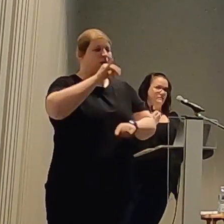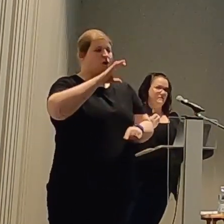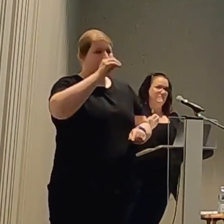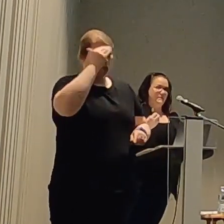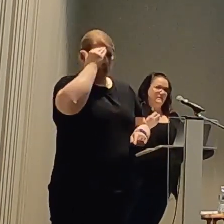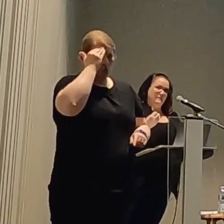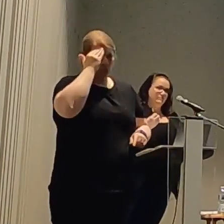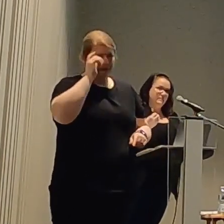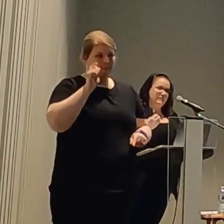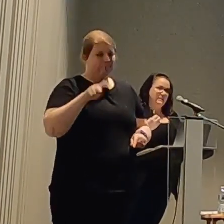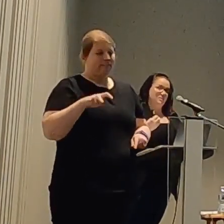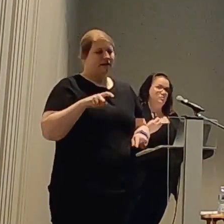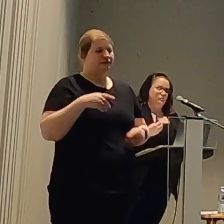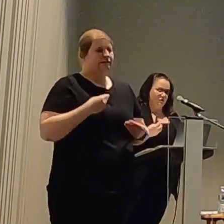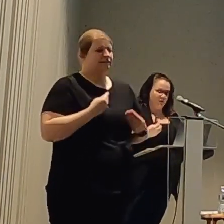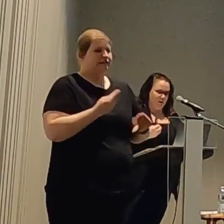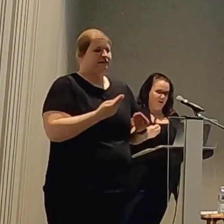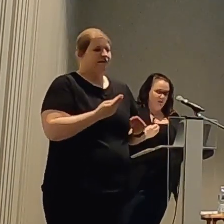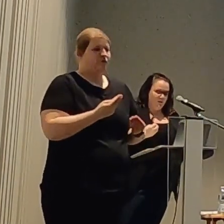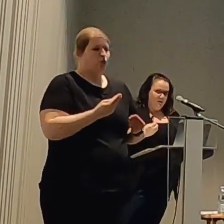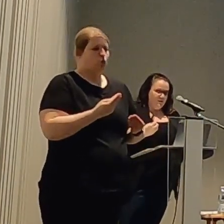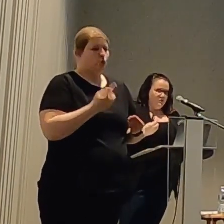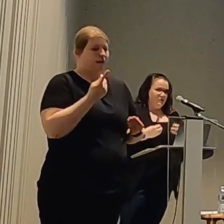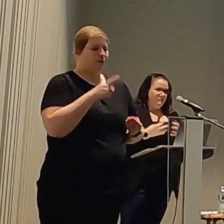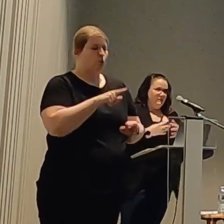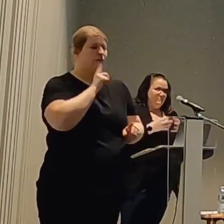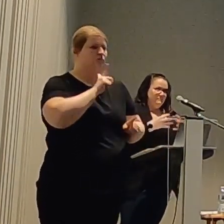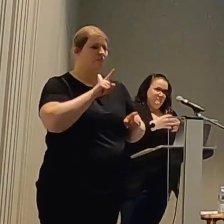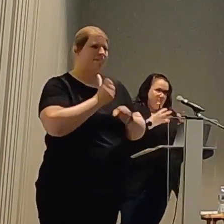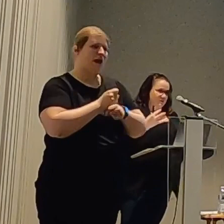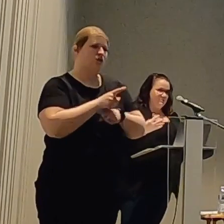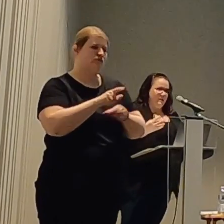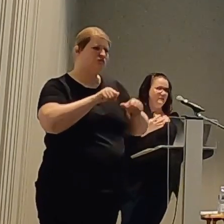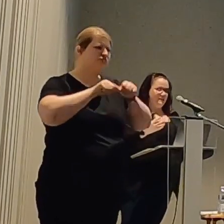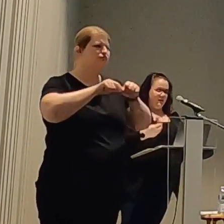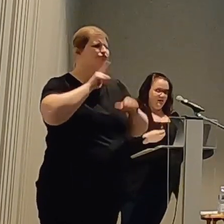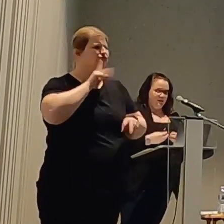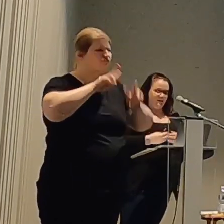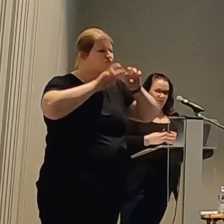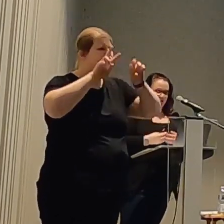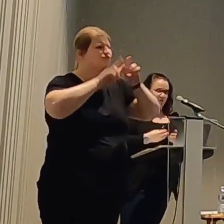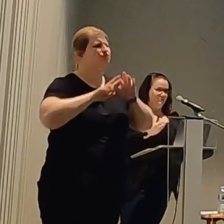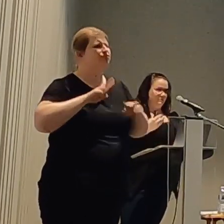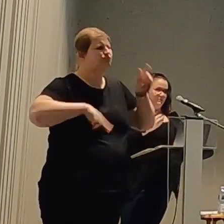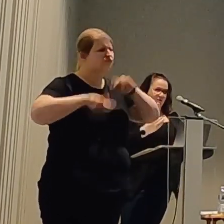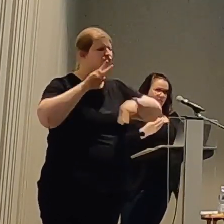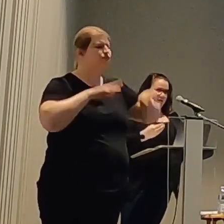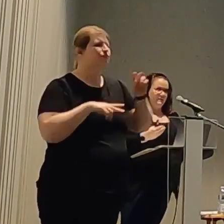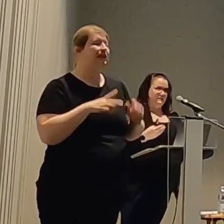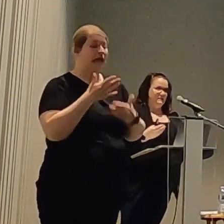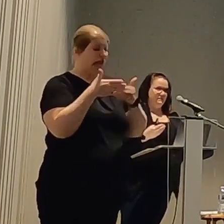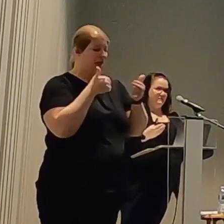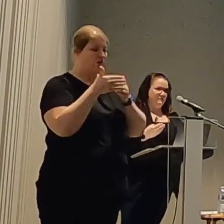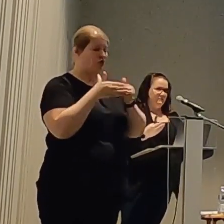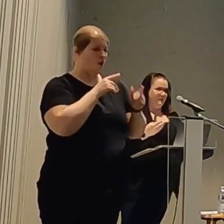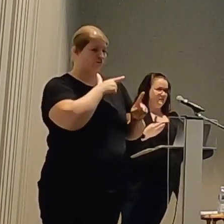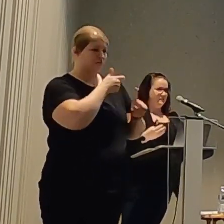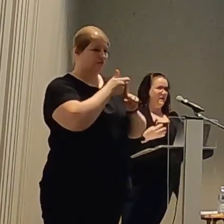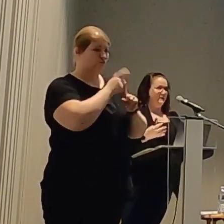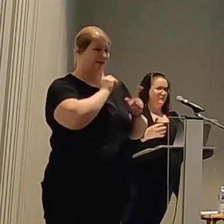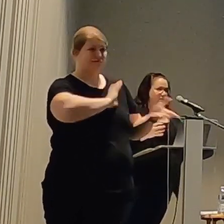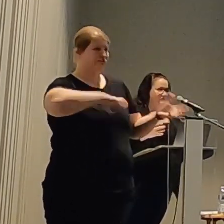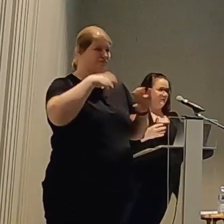has to give you something that really keeps you looking. So despite its chaotic nature, it is